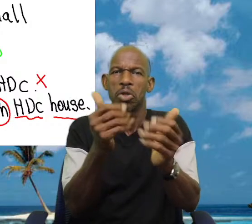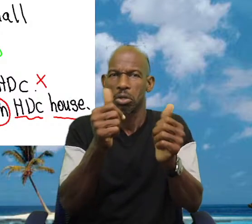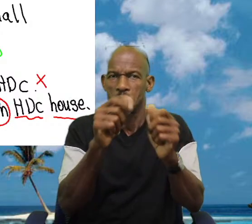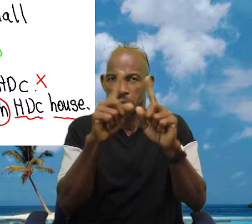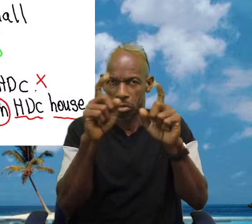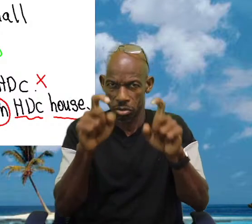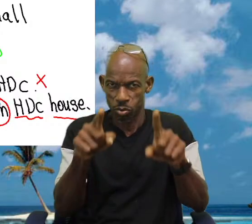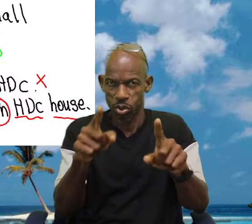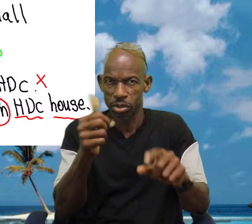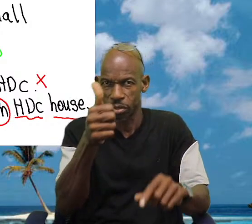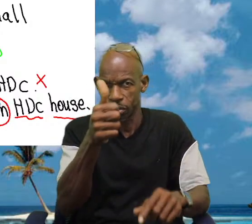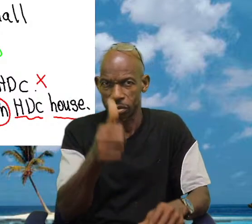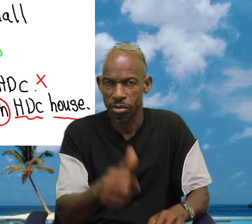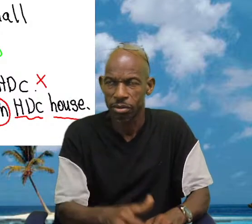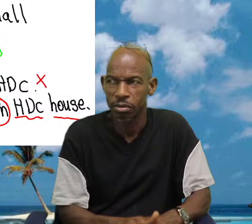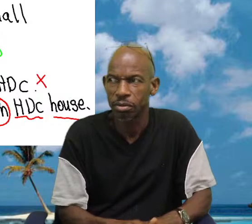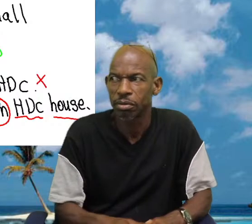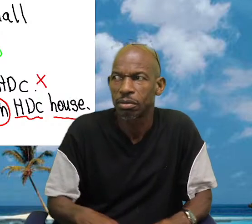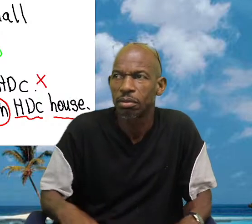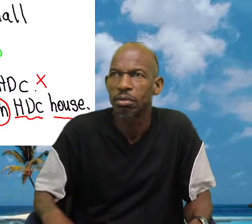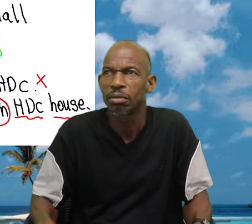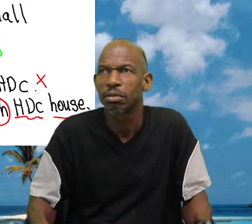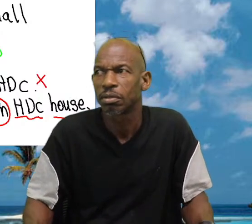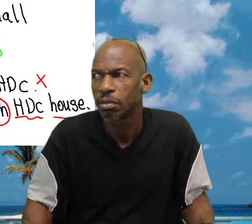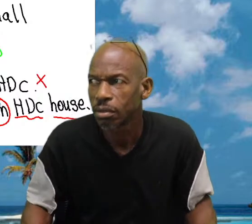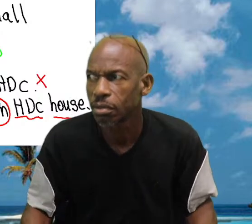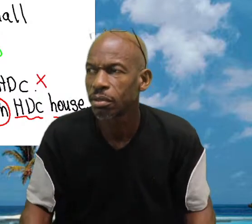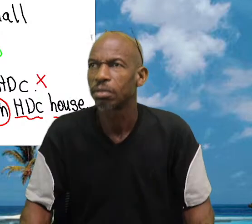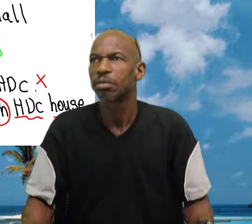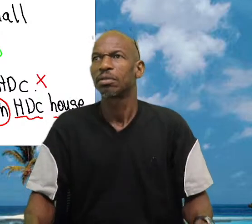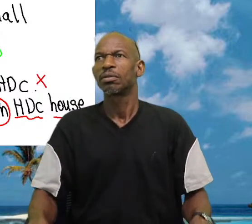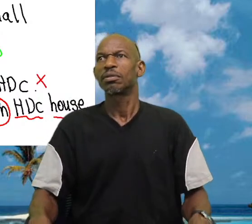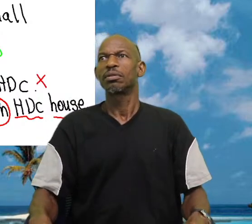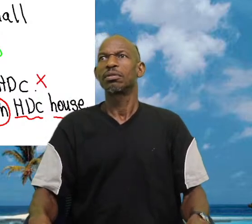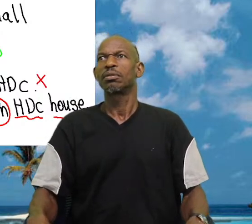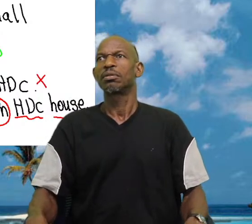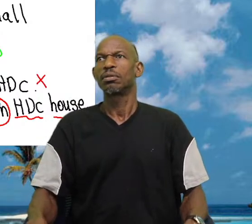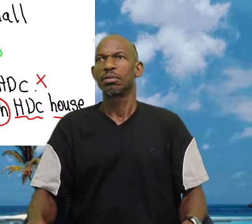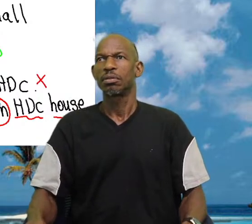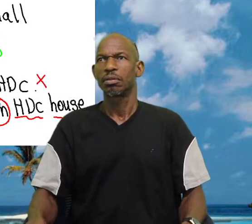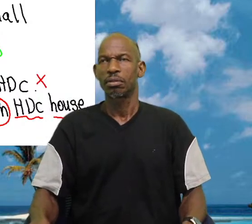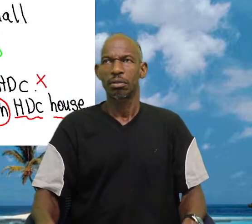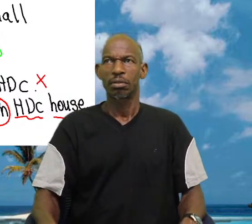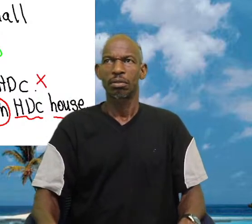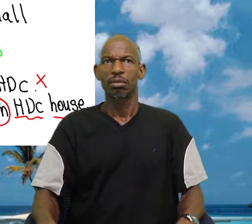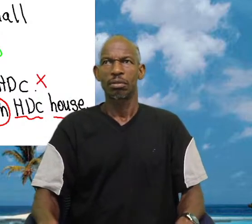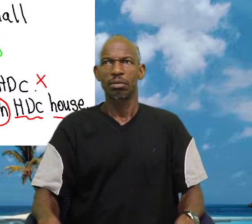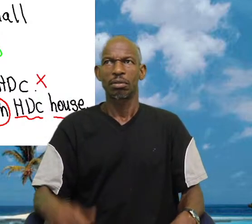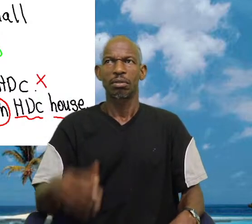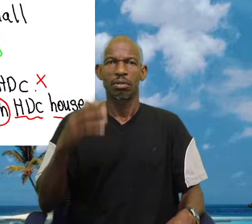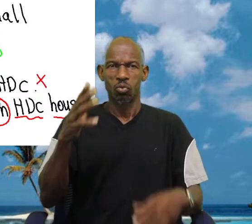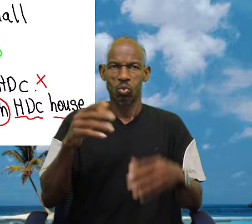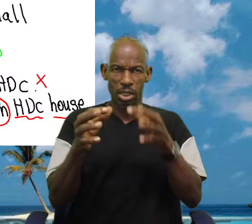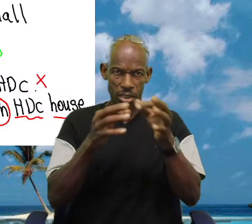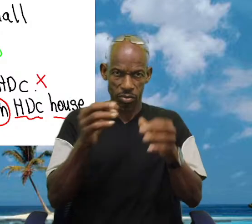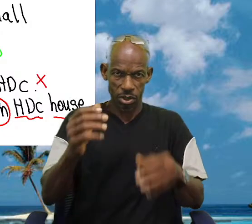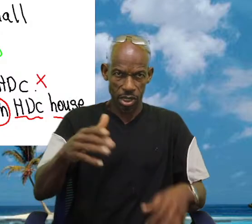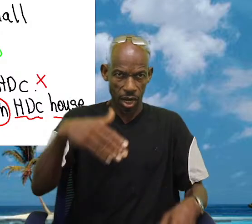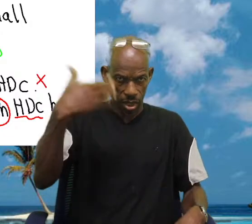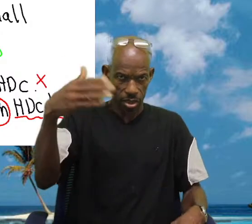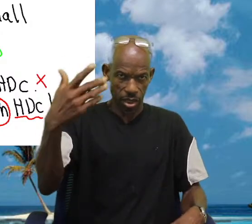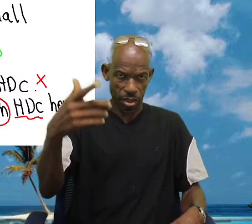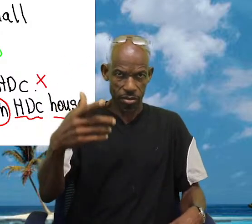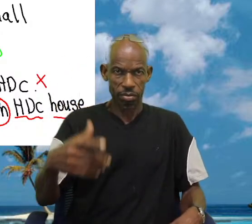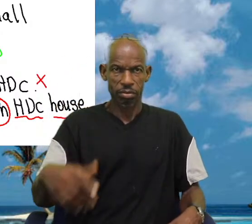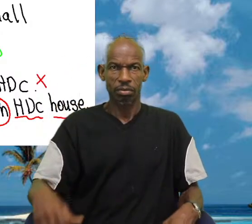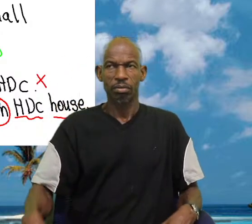And in that case, I want to explain that in another way for you, in another time. Okay?